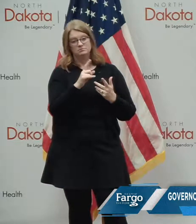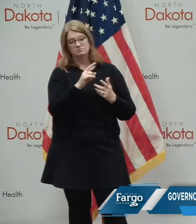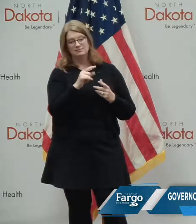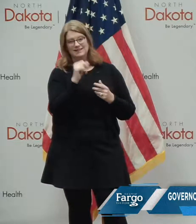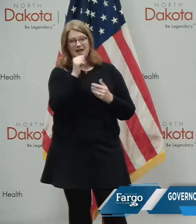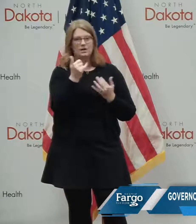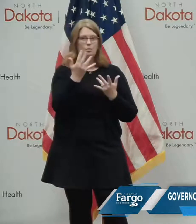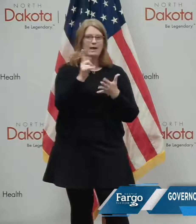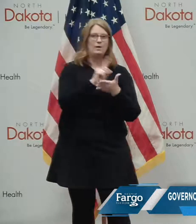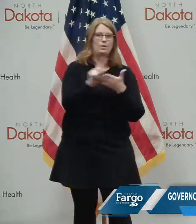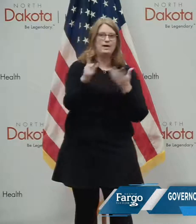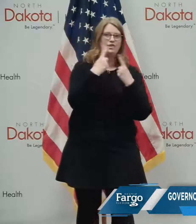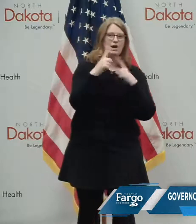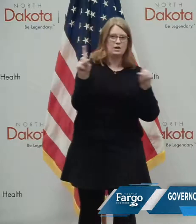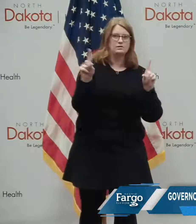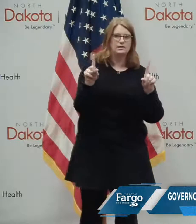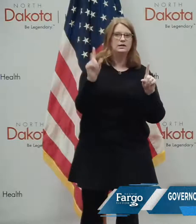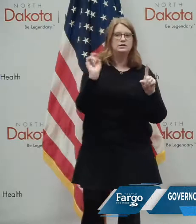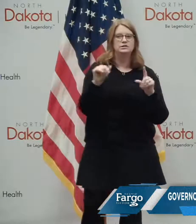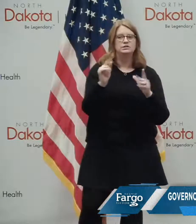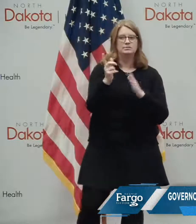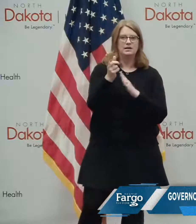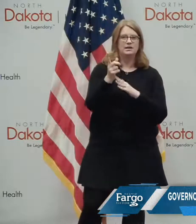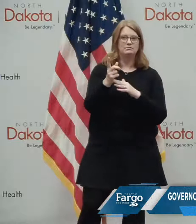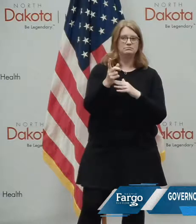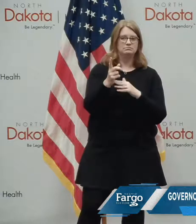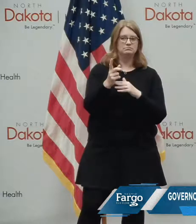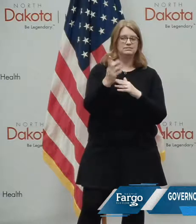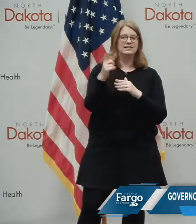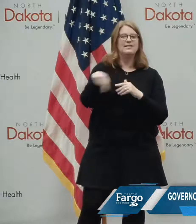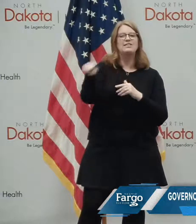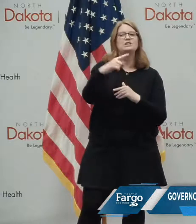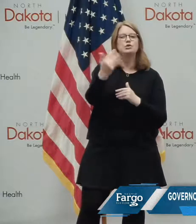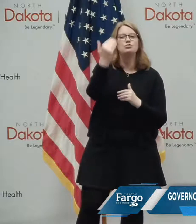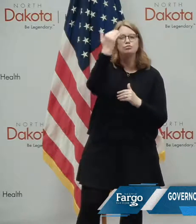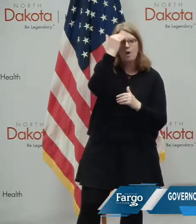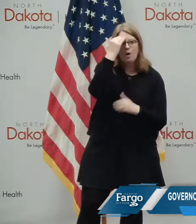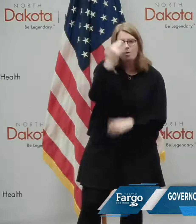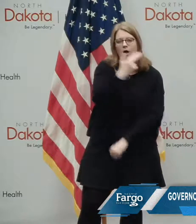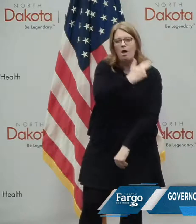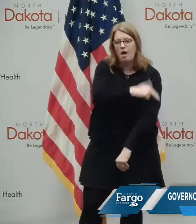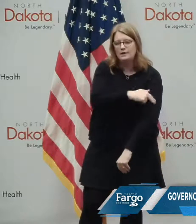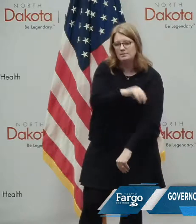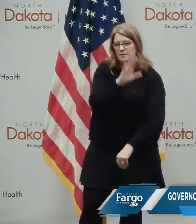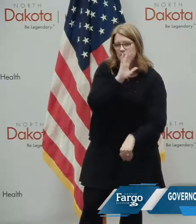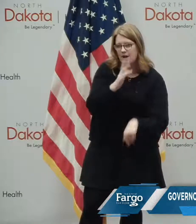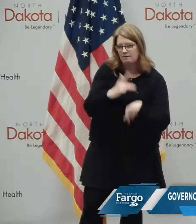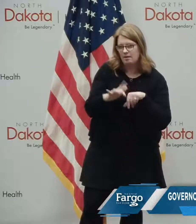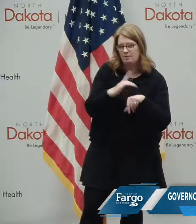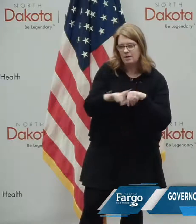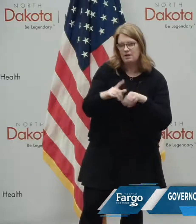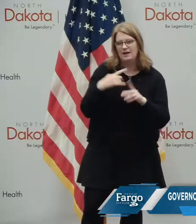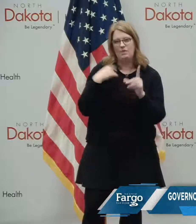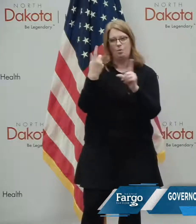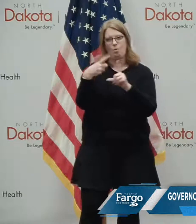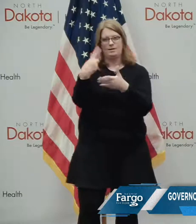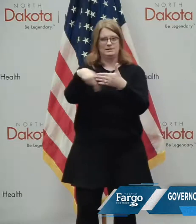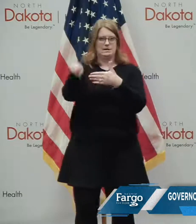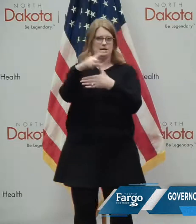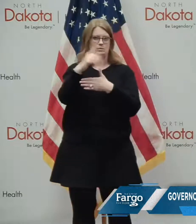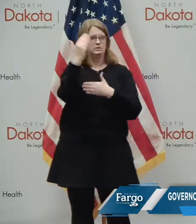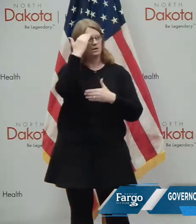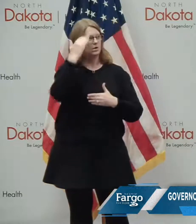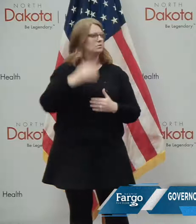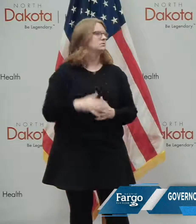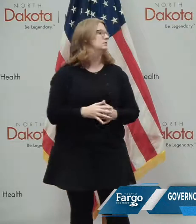week for an announcement here. It should be on the updated website, and our goal is to have that out next week.